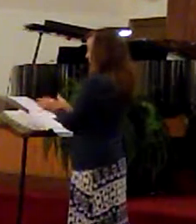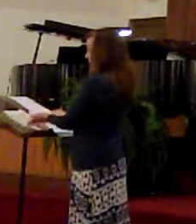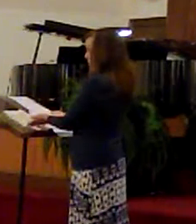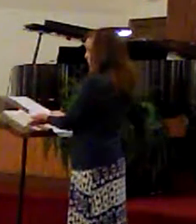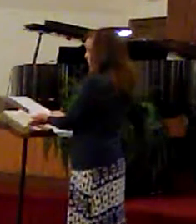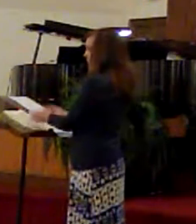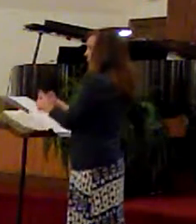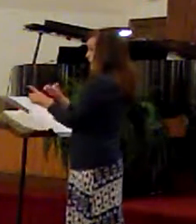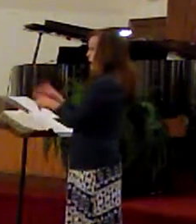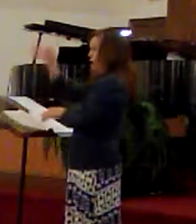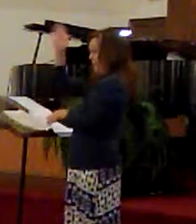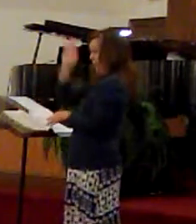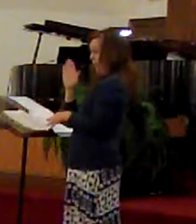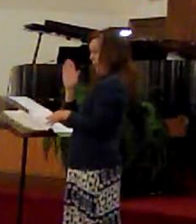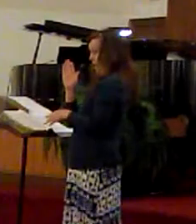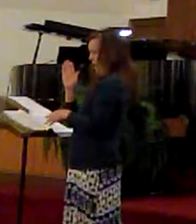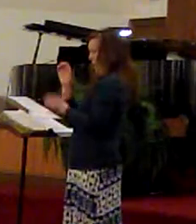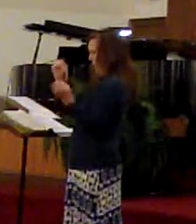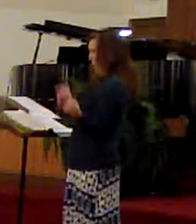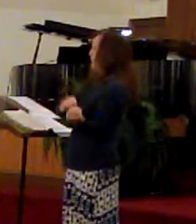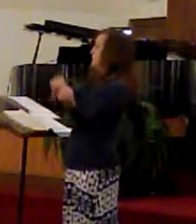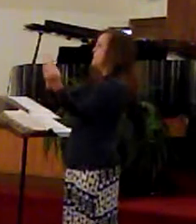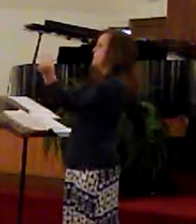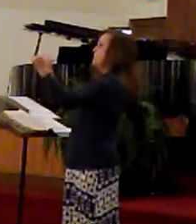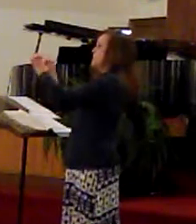They're very powerful.